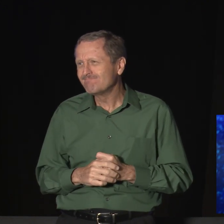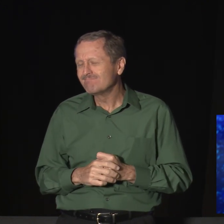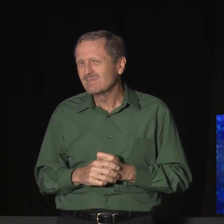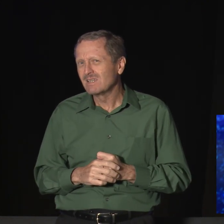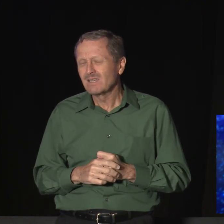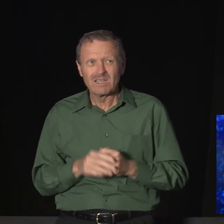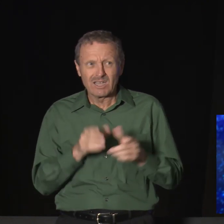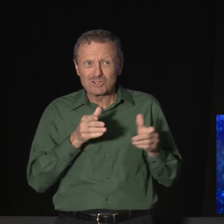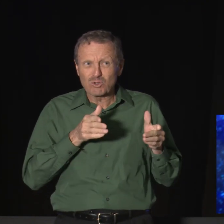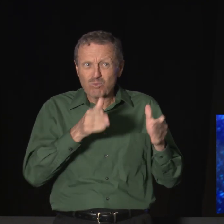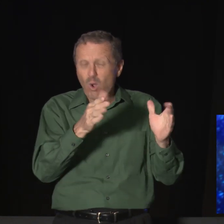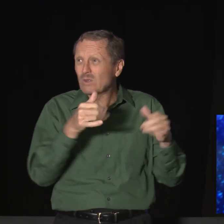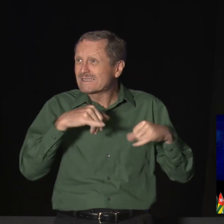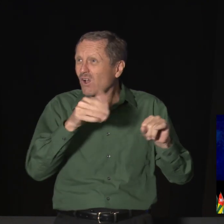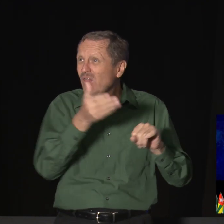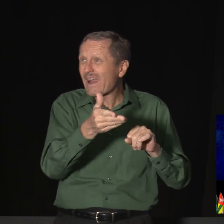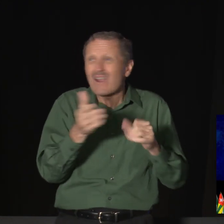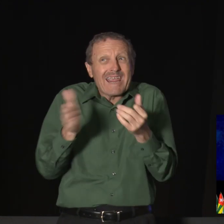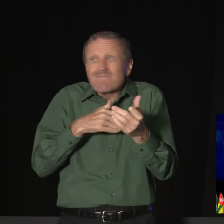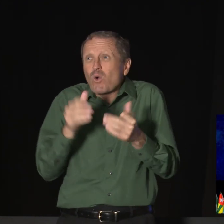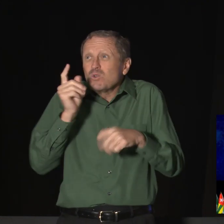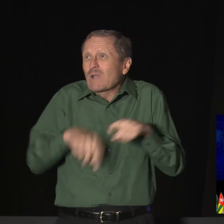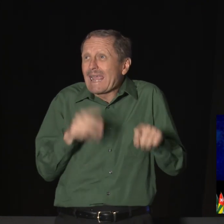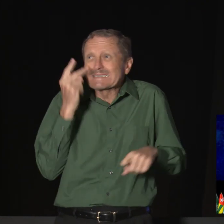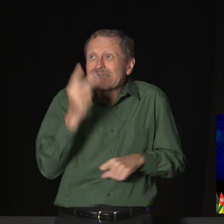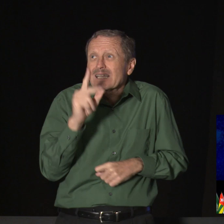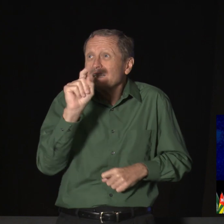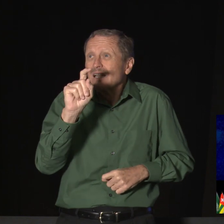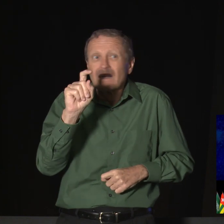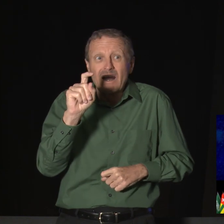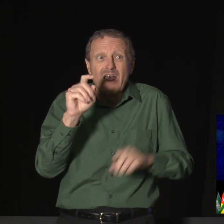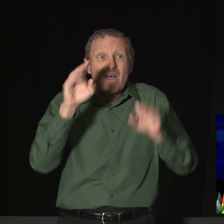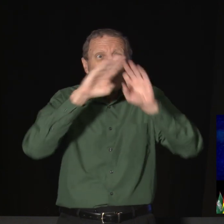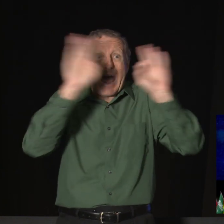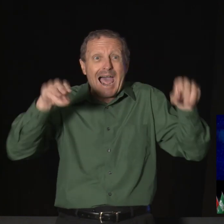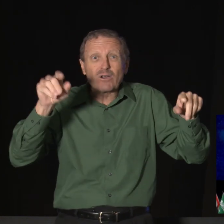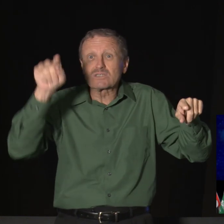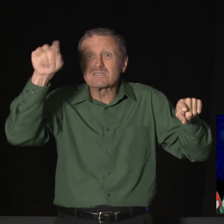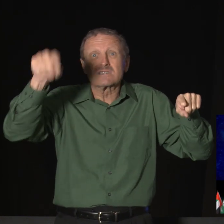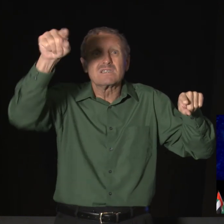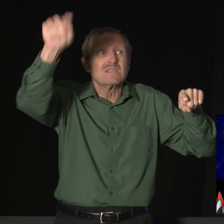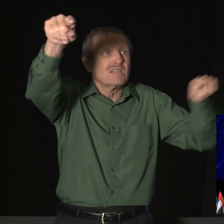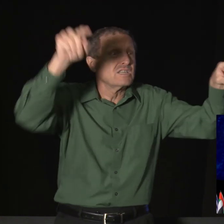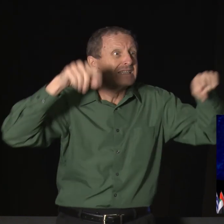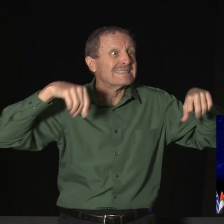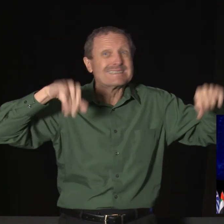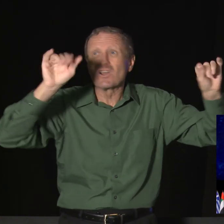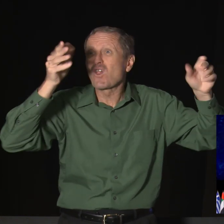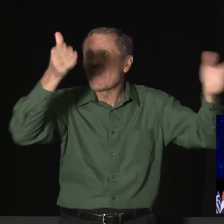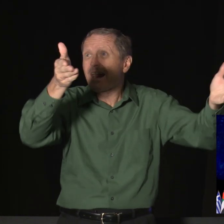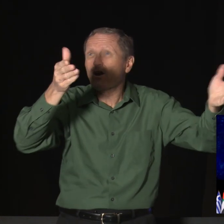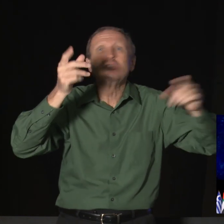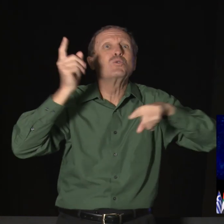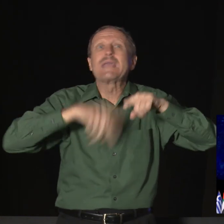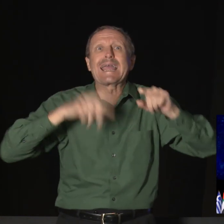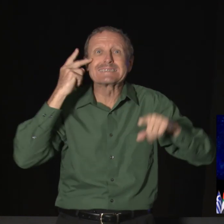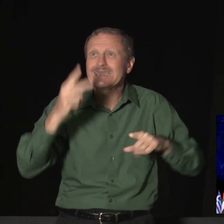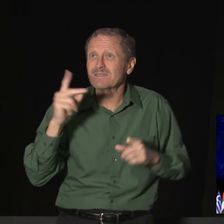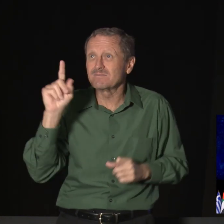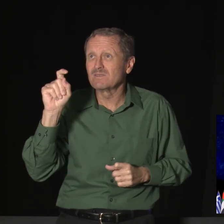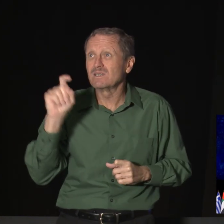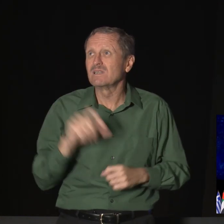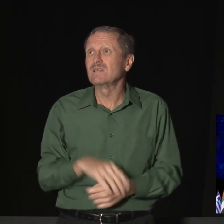is the road still there even though you can't see it? Are those houses still out there even though you can't see them?